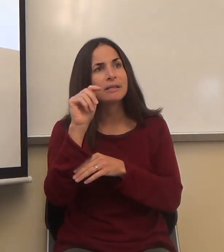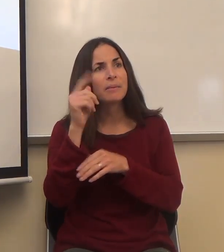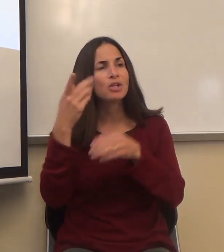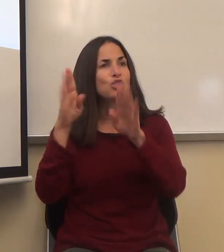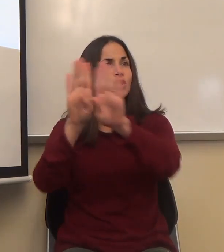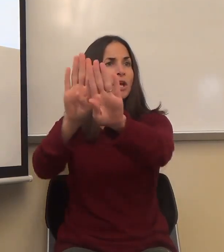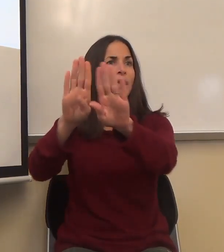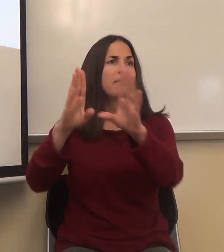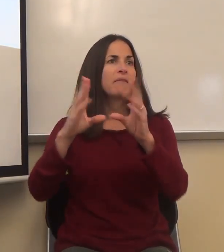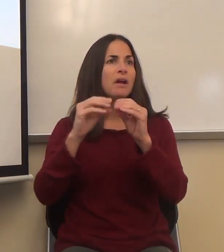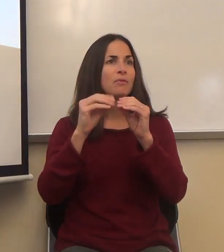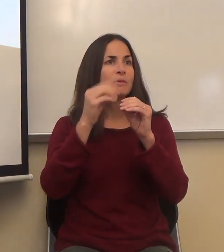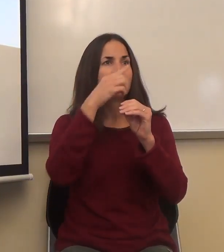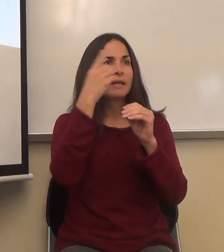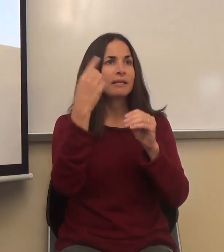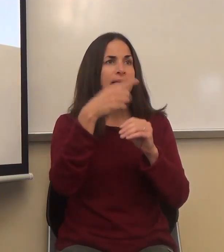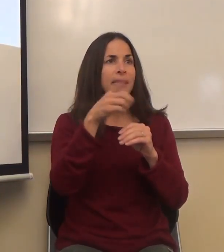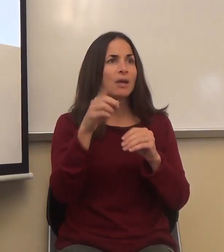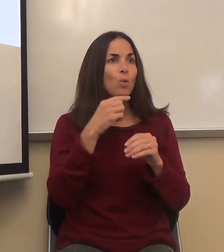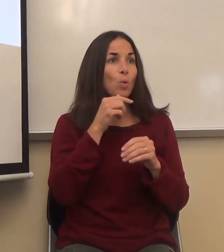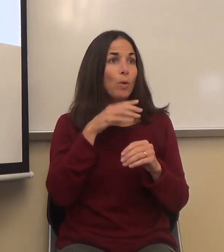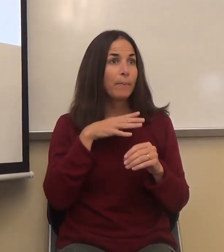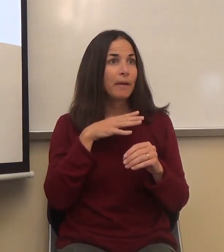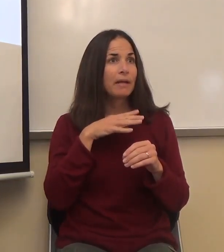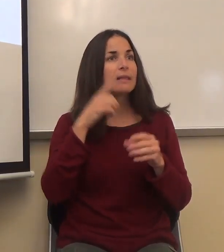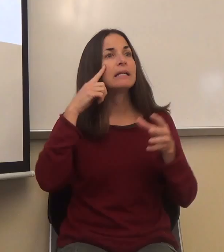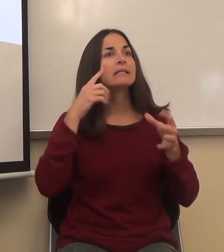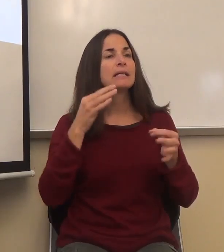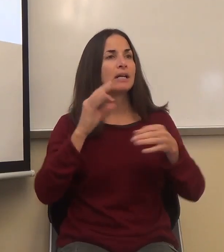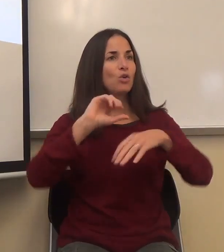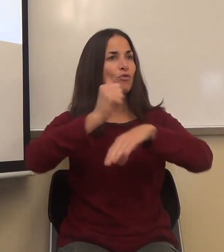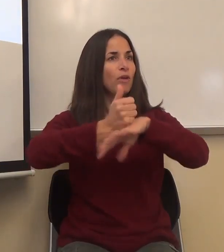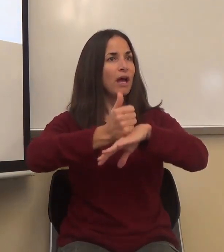women, they decided to found their own movement.